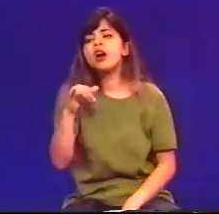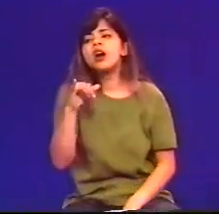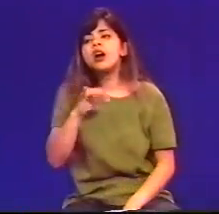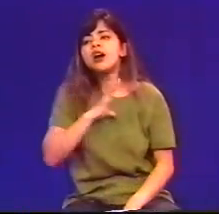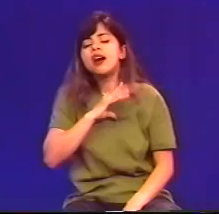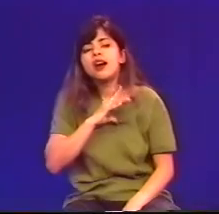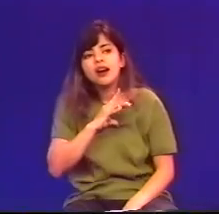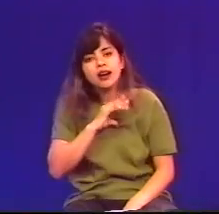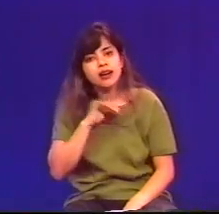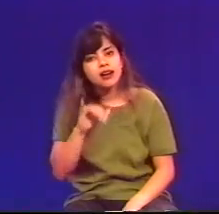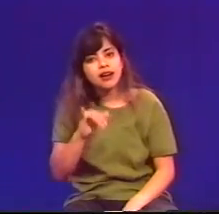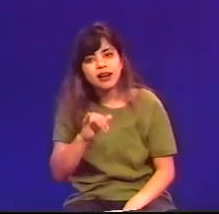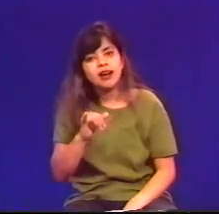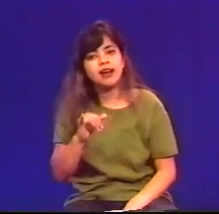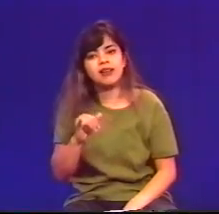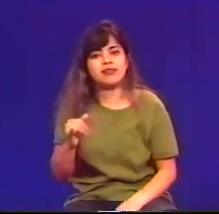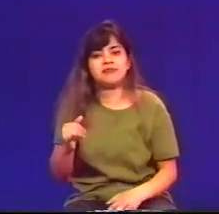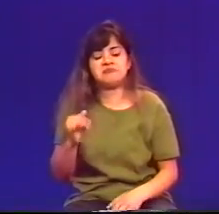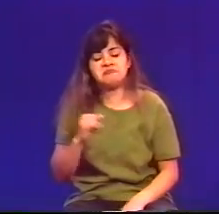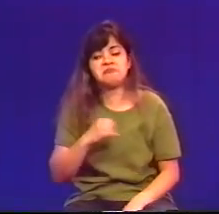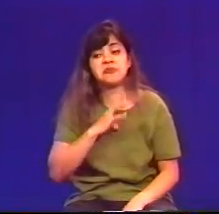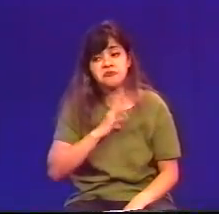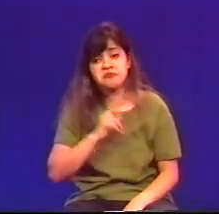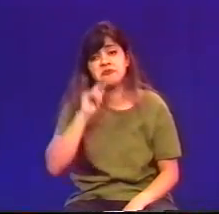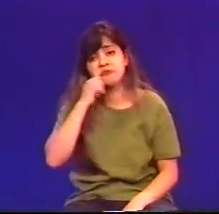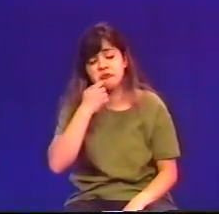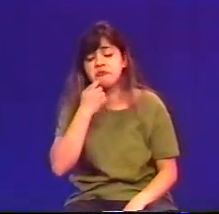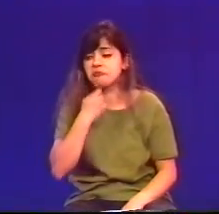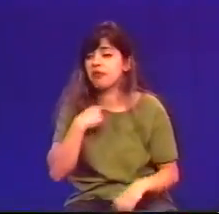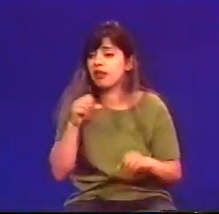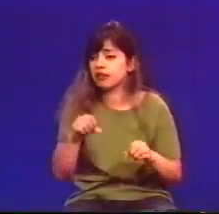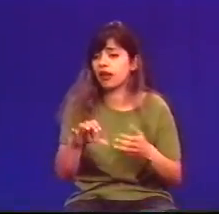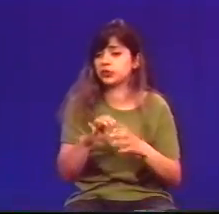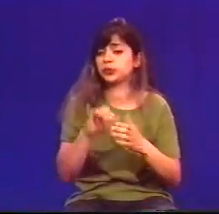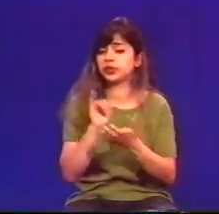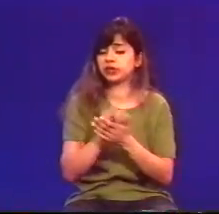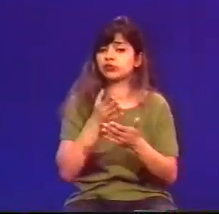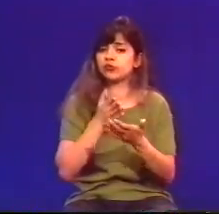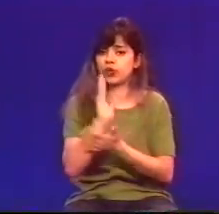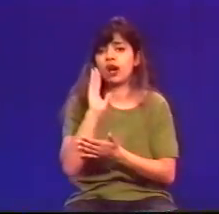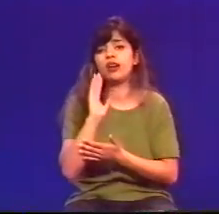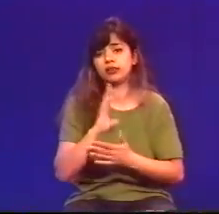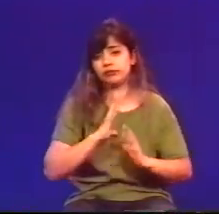and to identify themselves as culturally distinct from the majority.